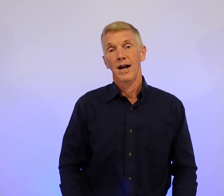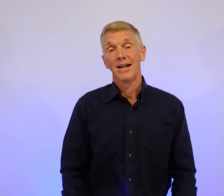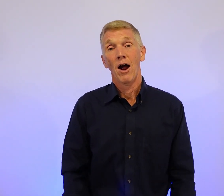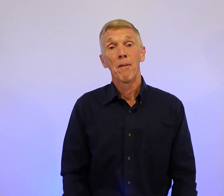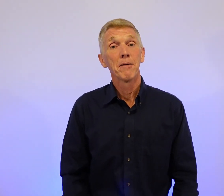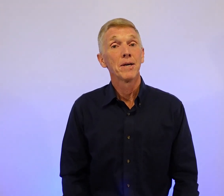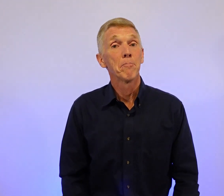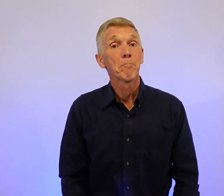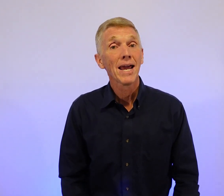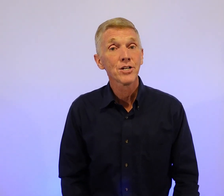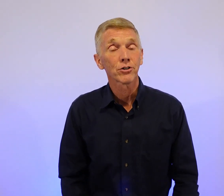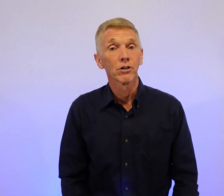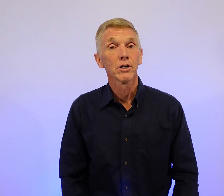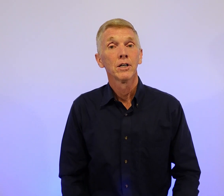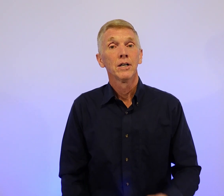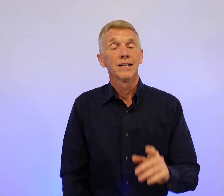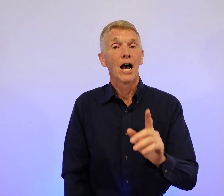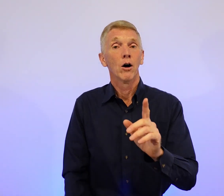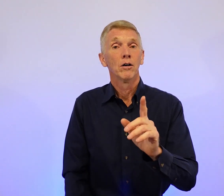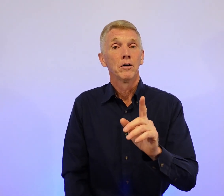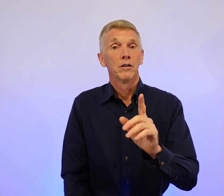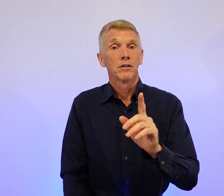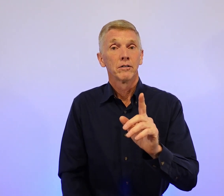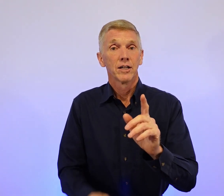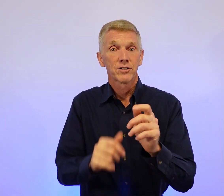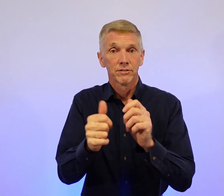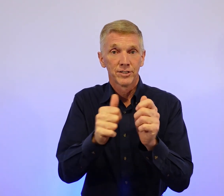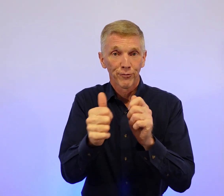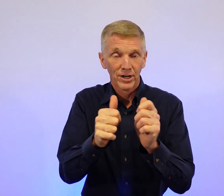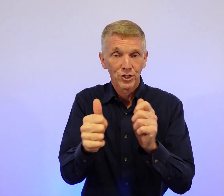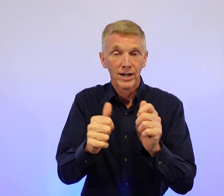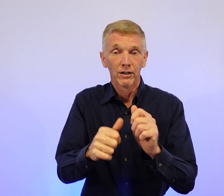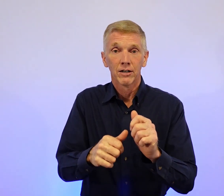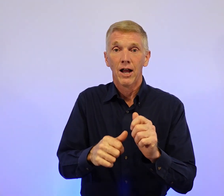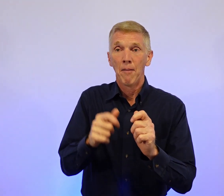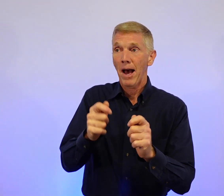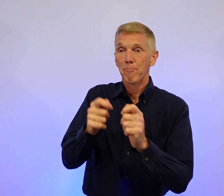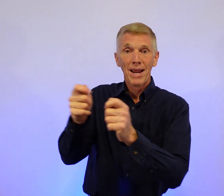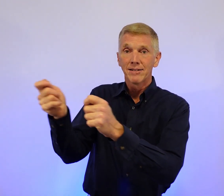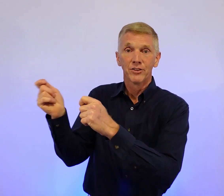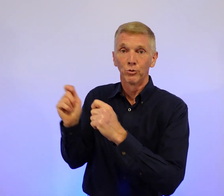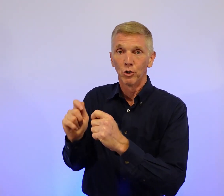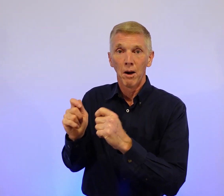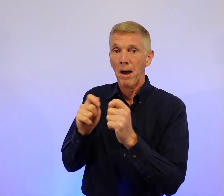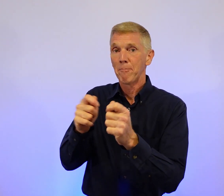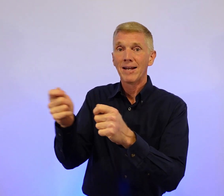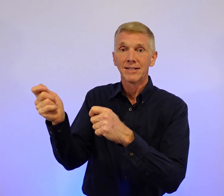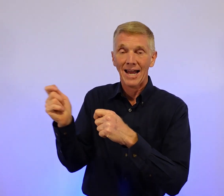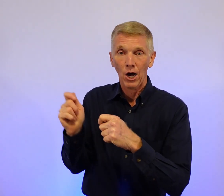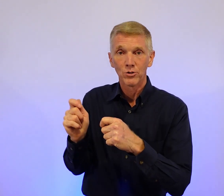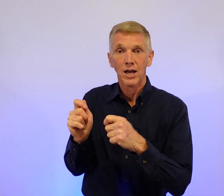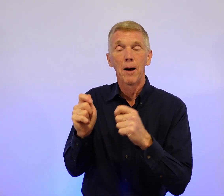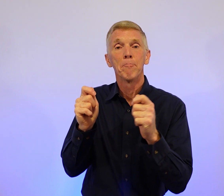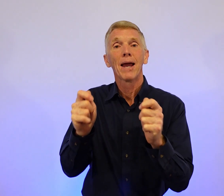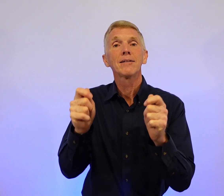now I might be a painter. Now, let's differentiate here. I'm not painting the room. I'm not painting a house. I'm painting